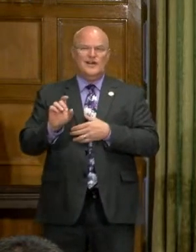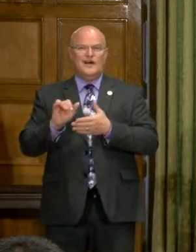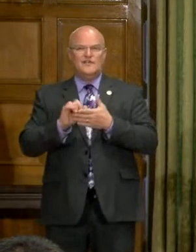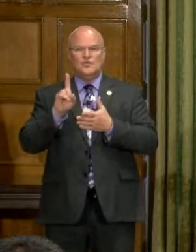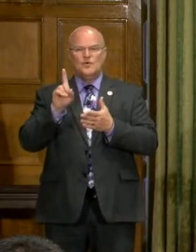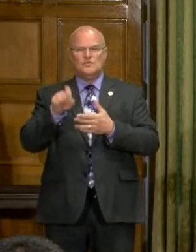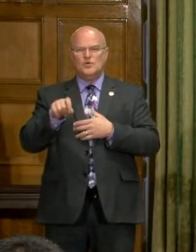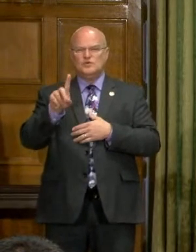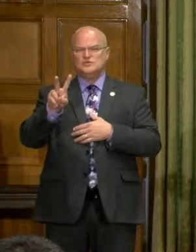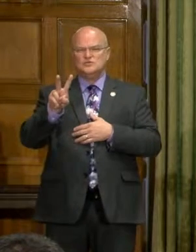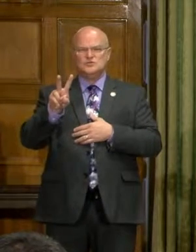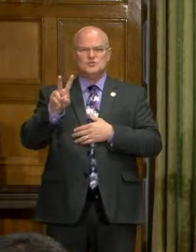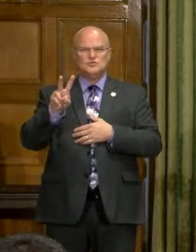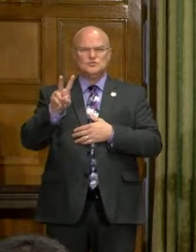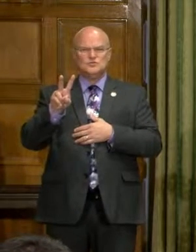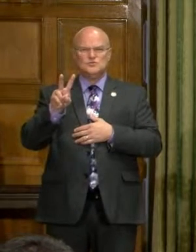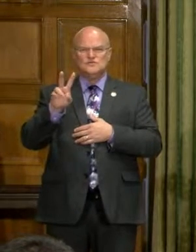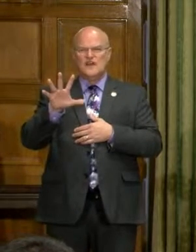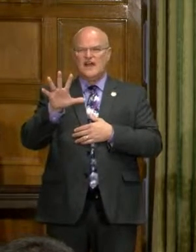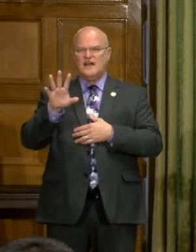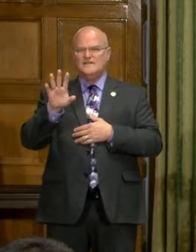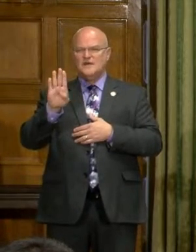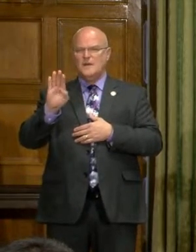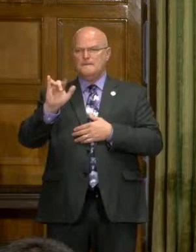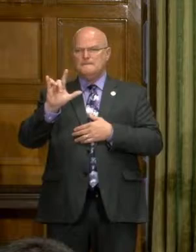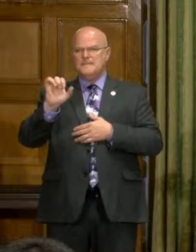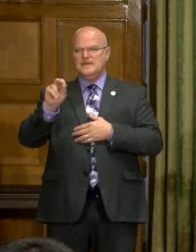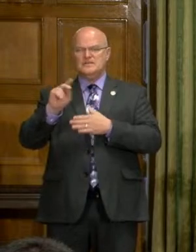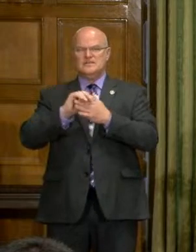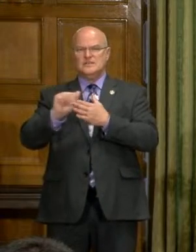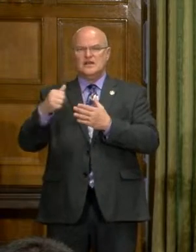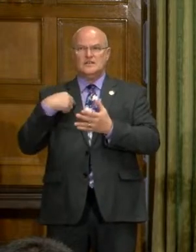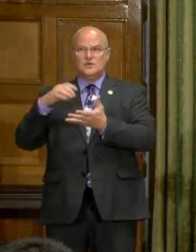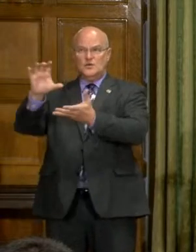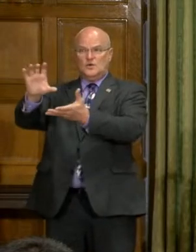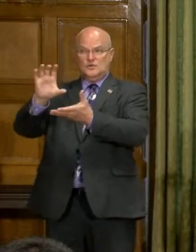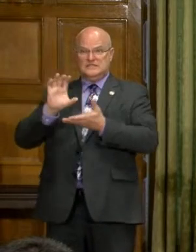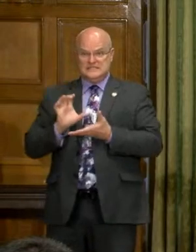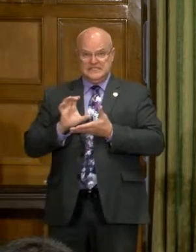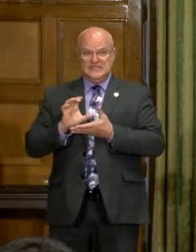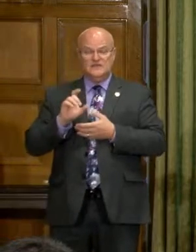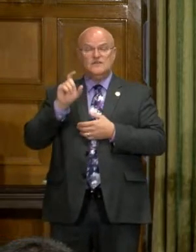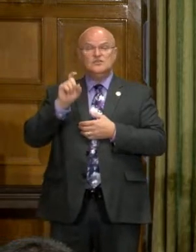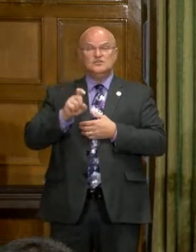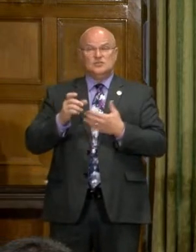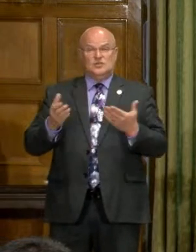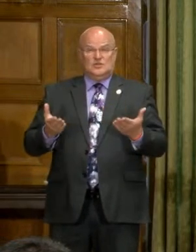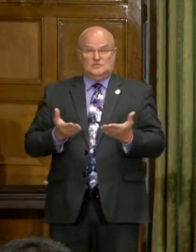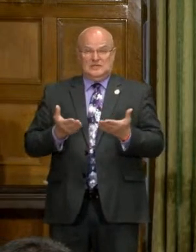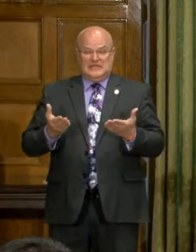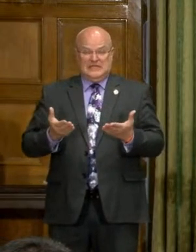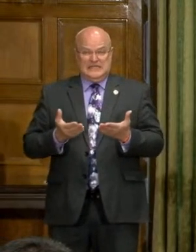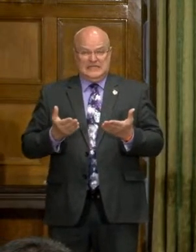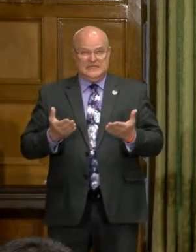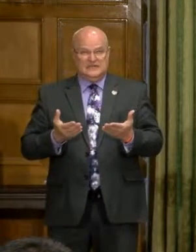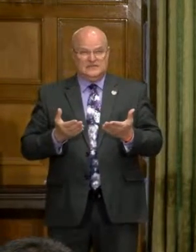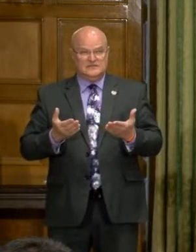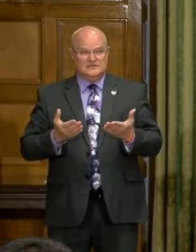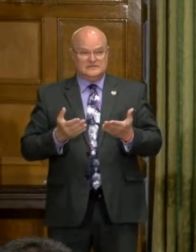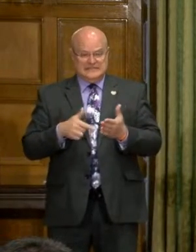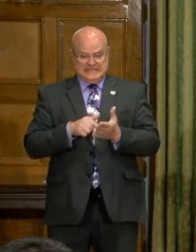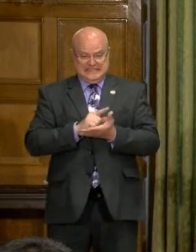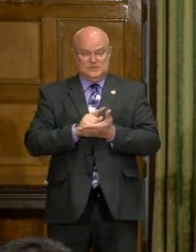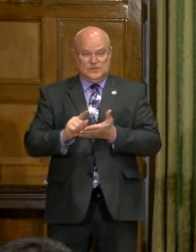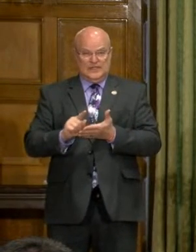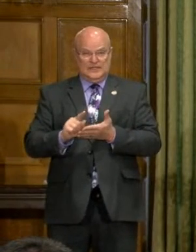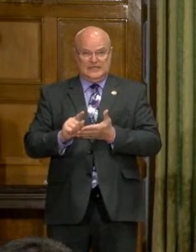the $1.25 billion that we'll be receiving should be here